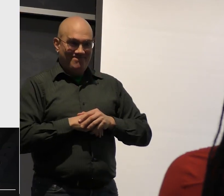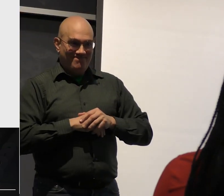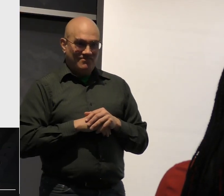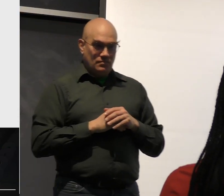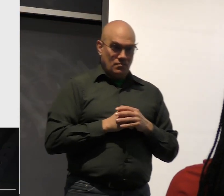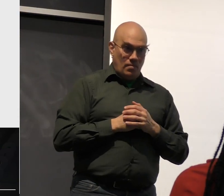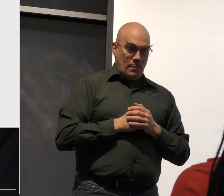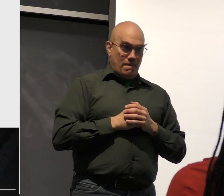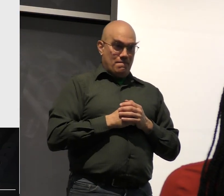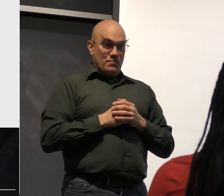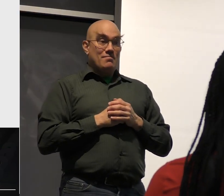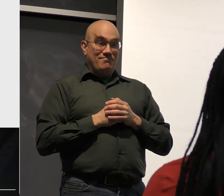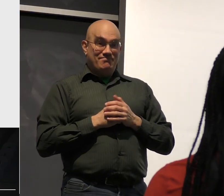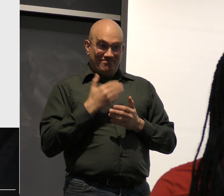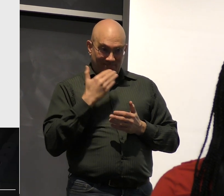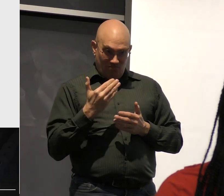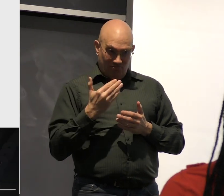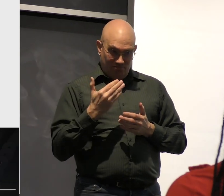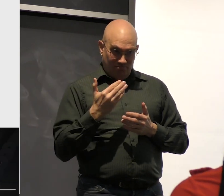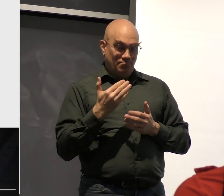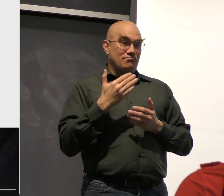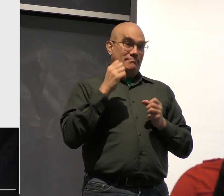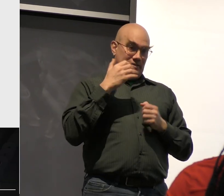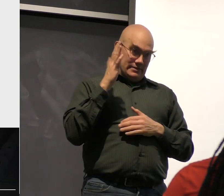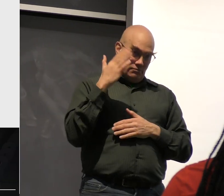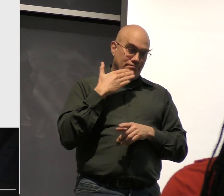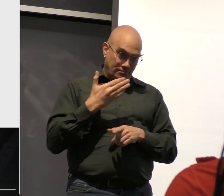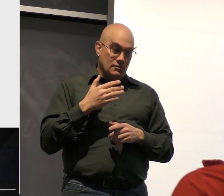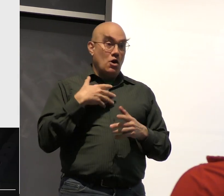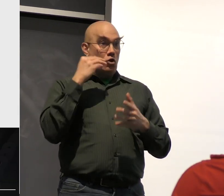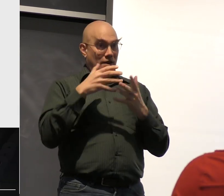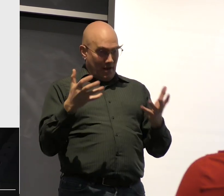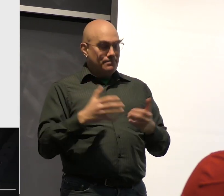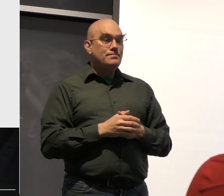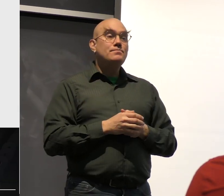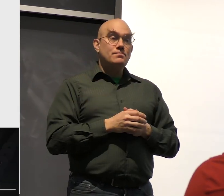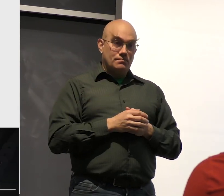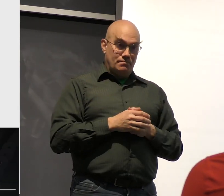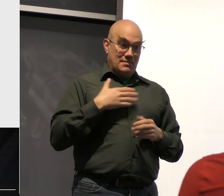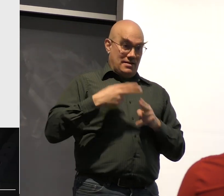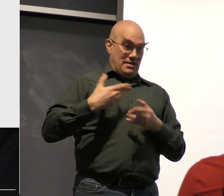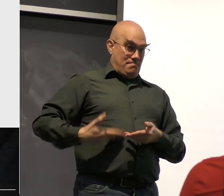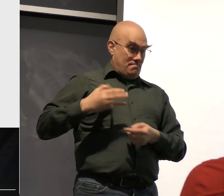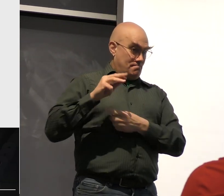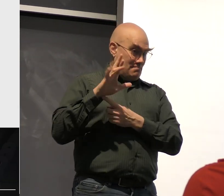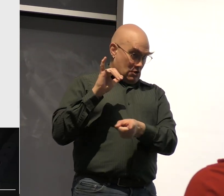Thank you so much for the amazing lecture. I really learned a lot. My name is Mary, and I'm in ASL